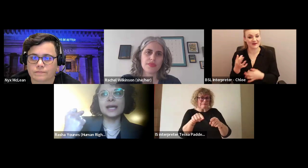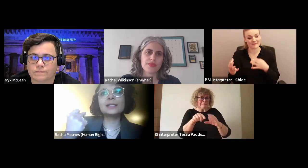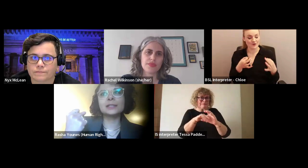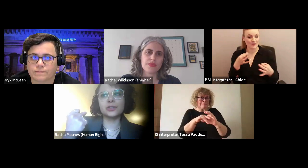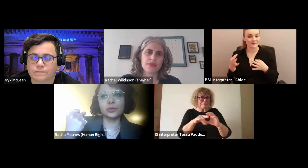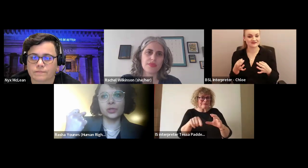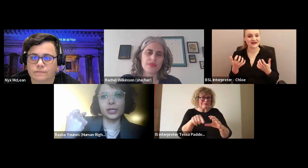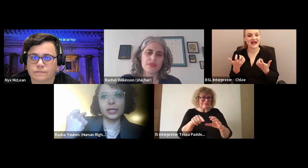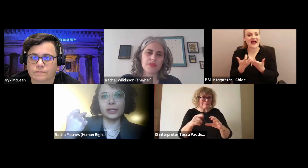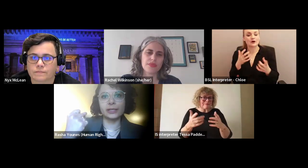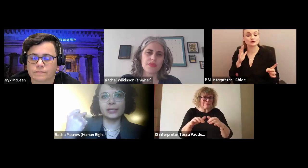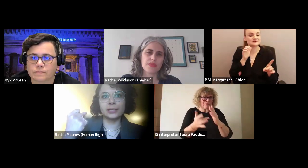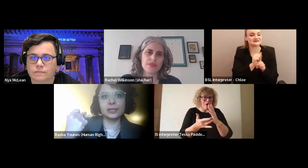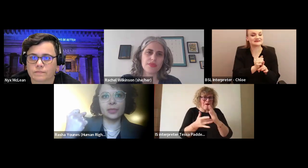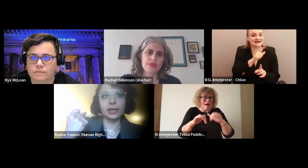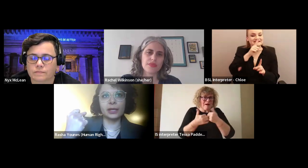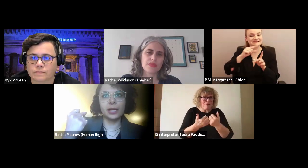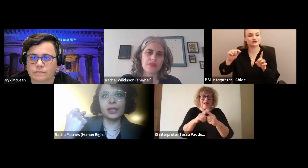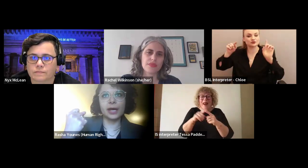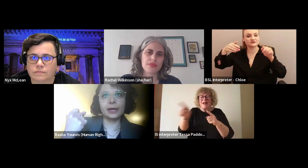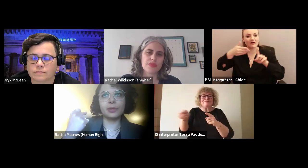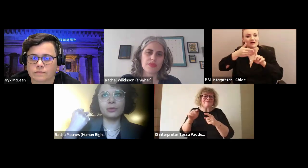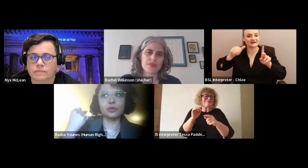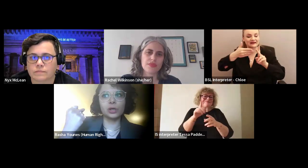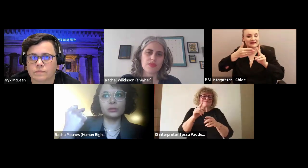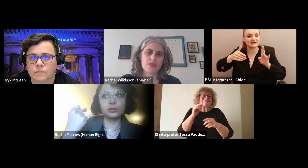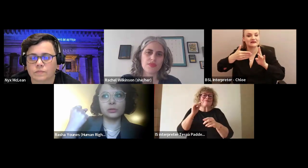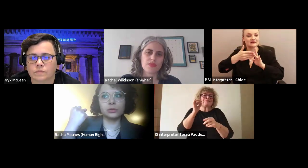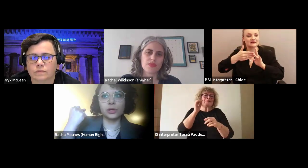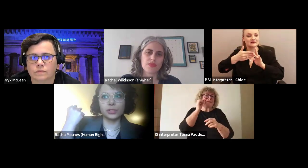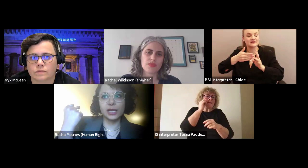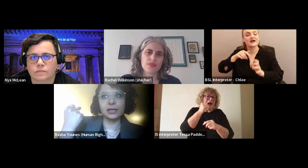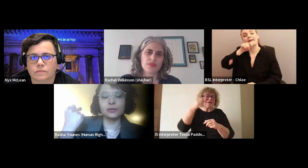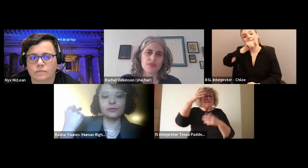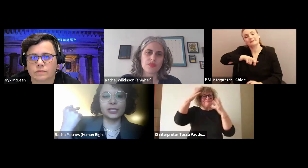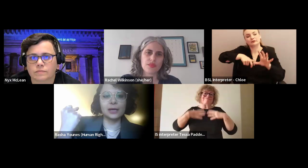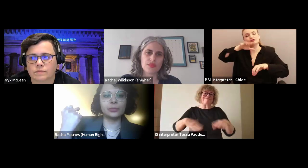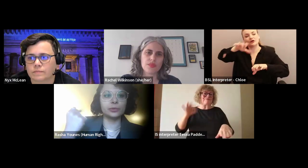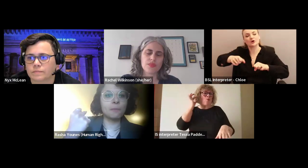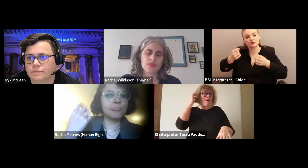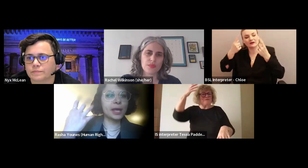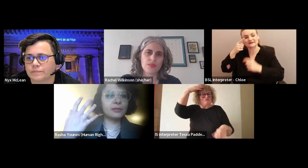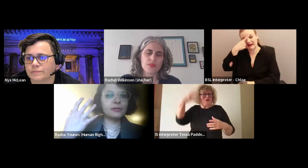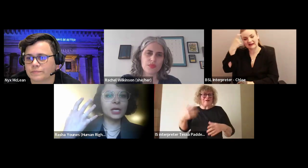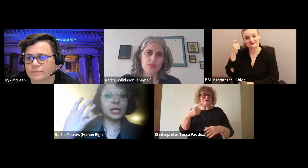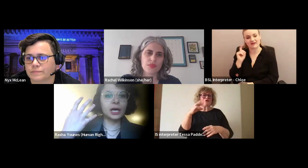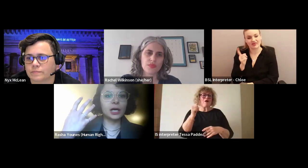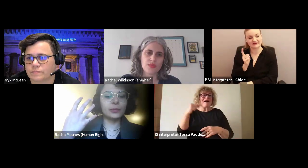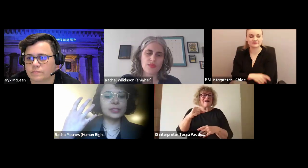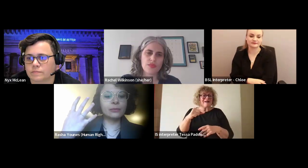to detect digital targeting is something that people struggle to understand. So, for example,